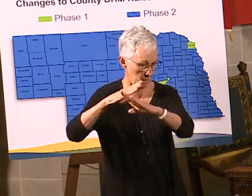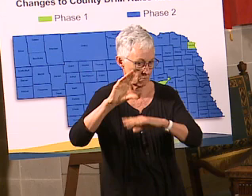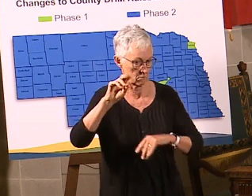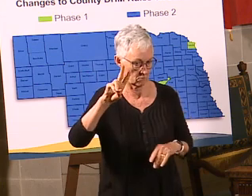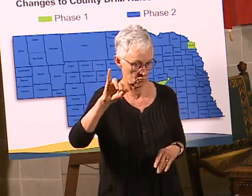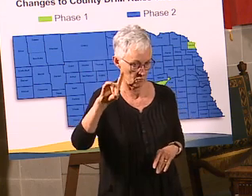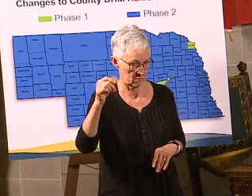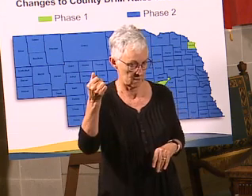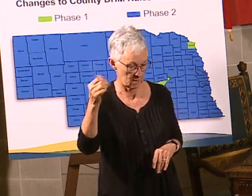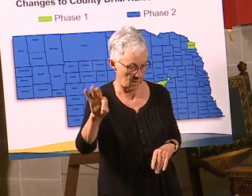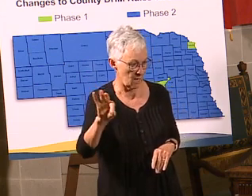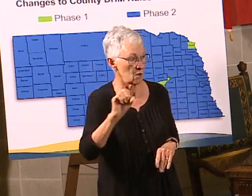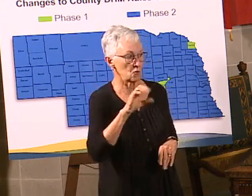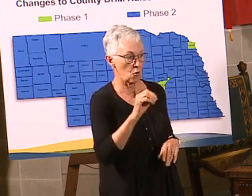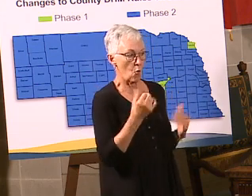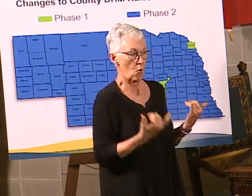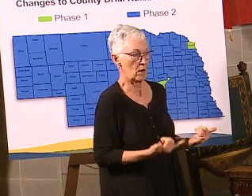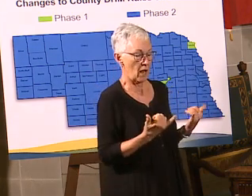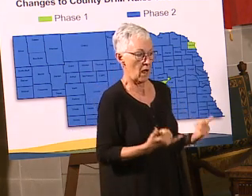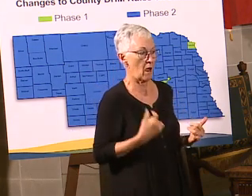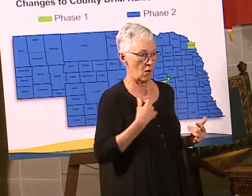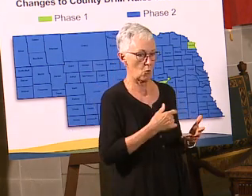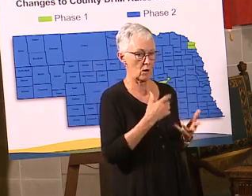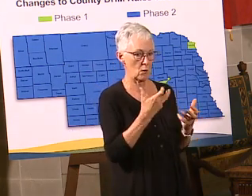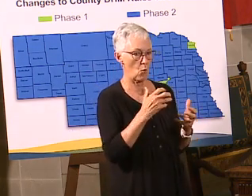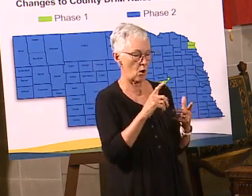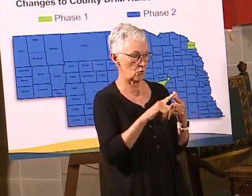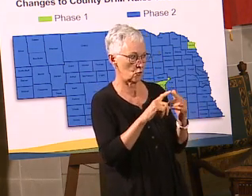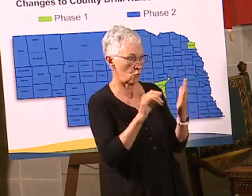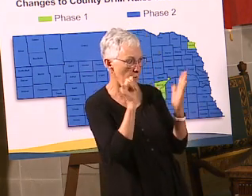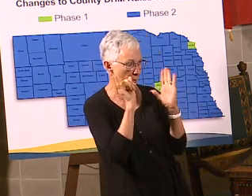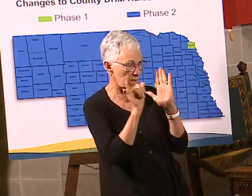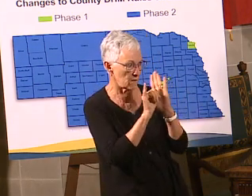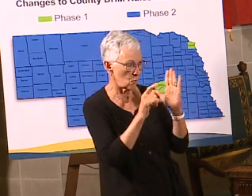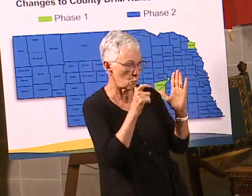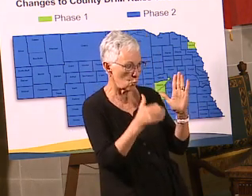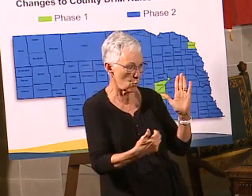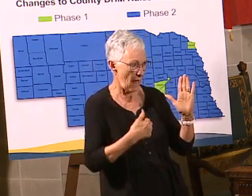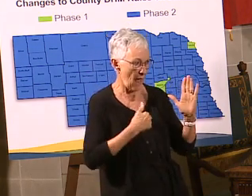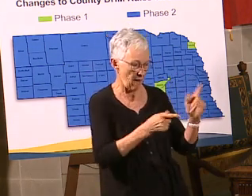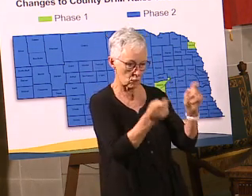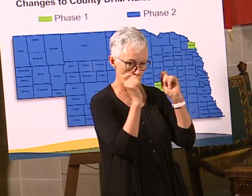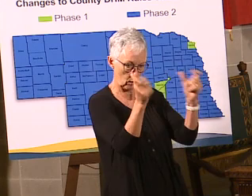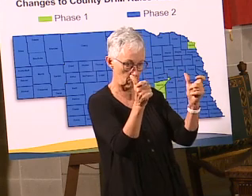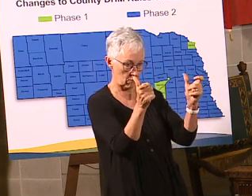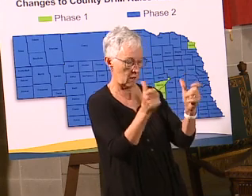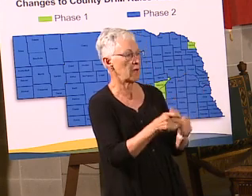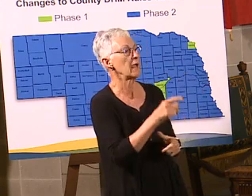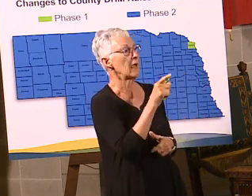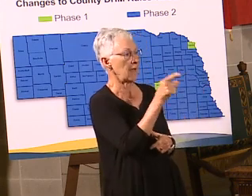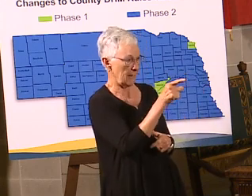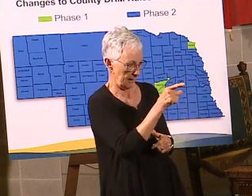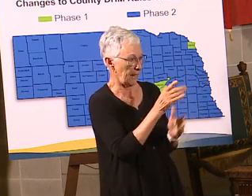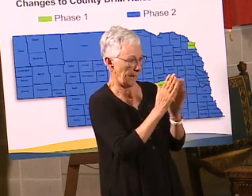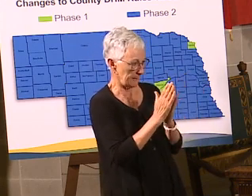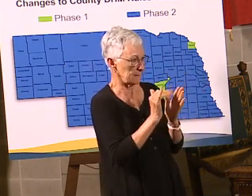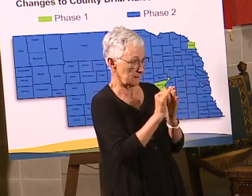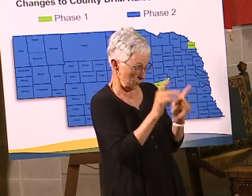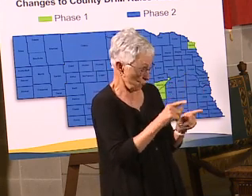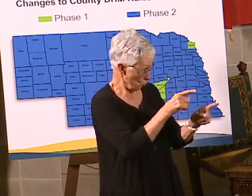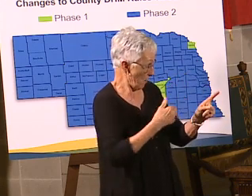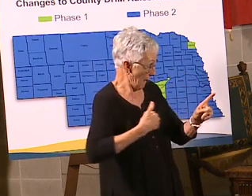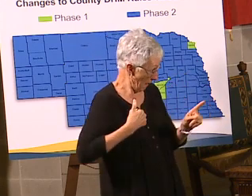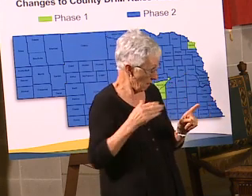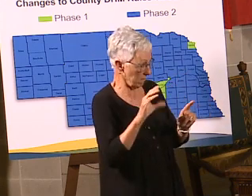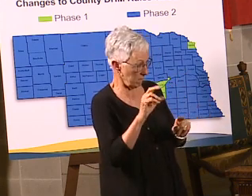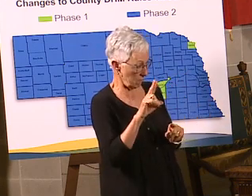of coronavirus, that we are discovering that person as quickly as possible, getting that person to isolate, going back through their contacts